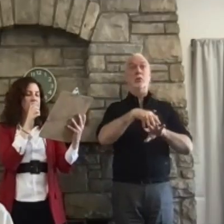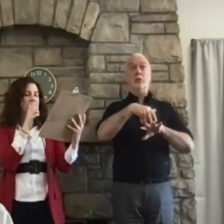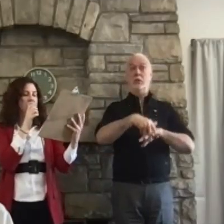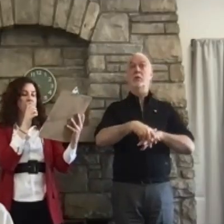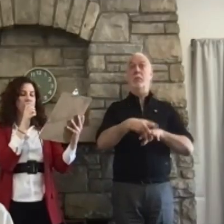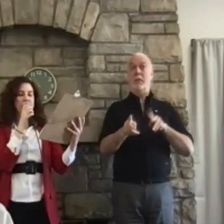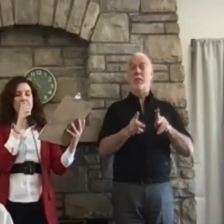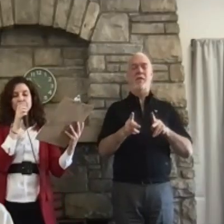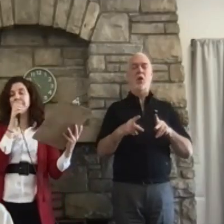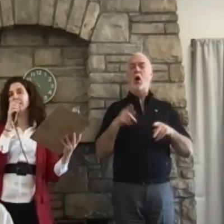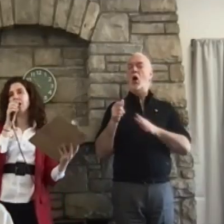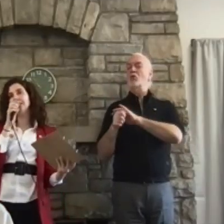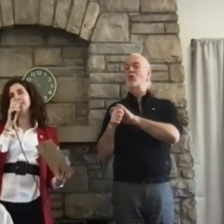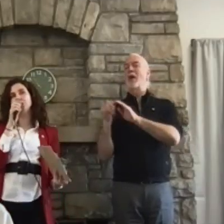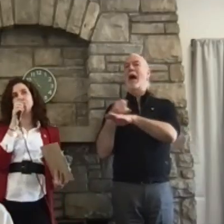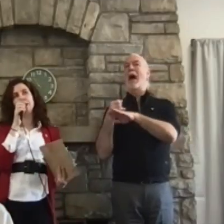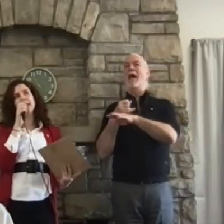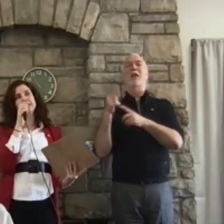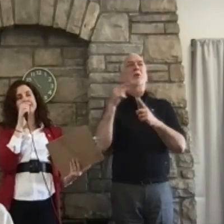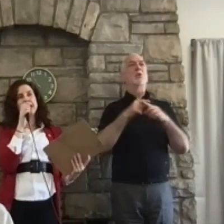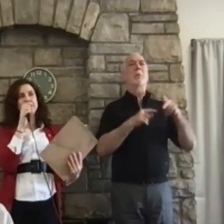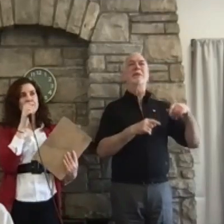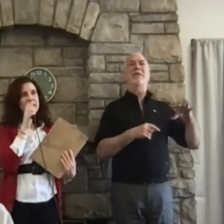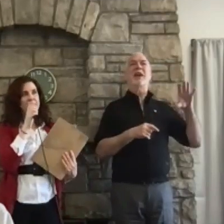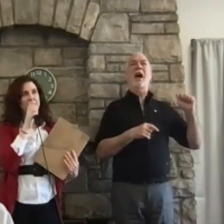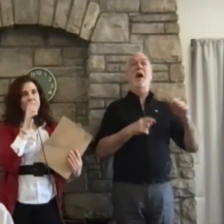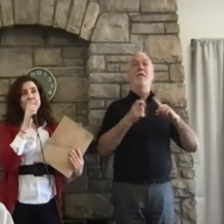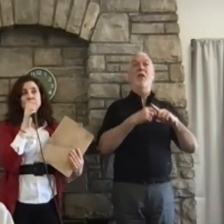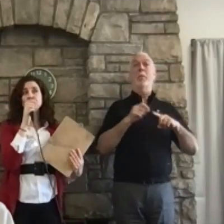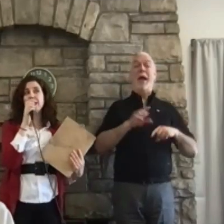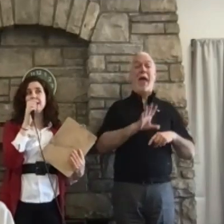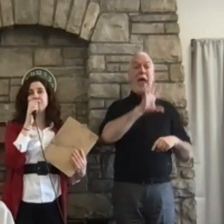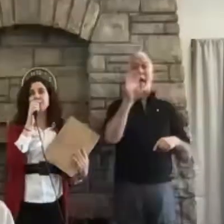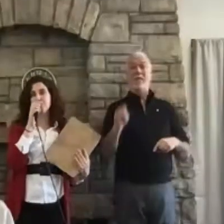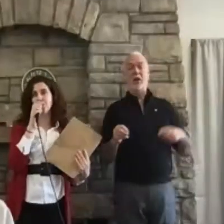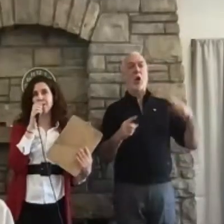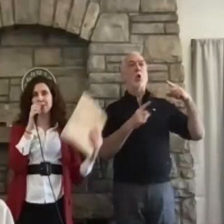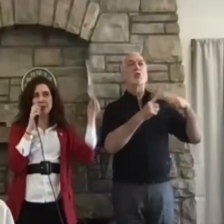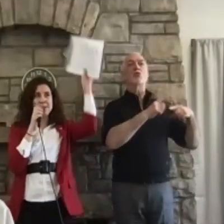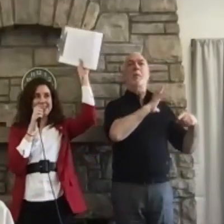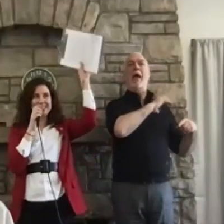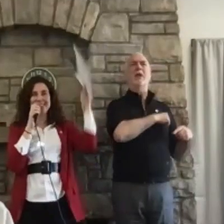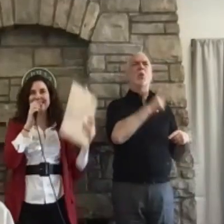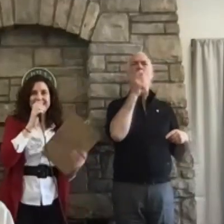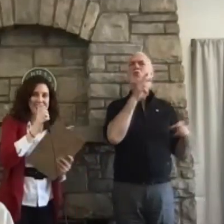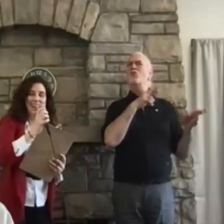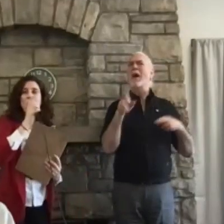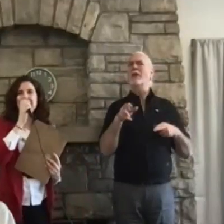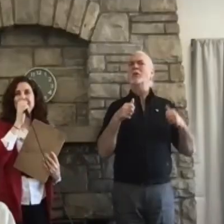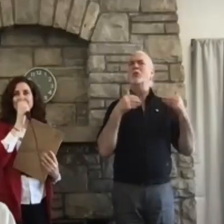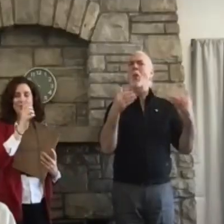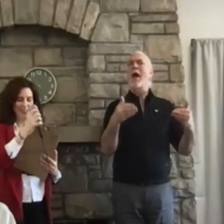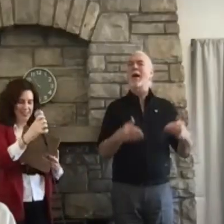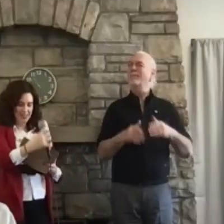to Pacifica, from the African continent to Palestine. All right, who's ready for the program to commence?